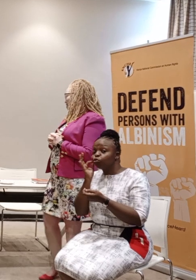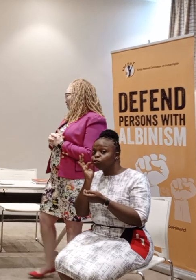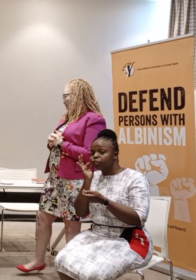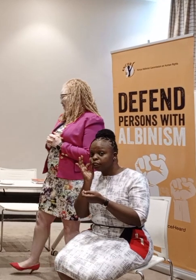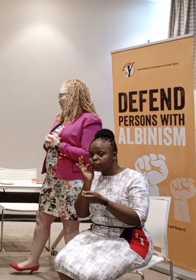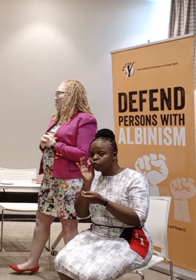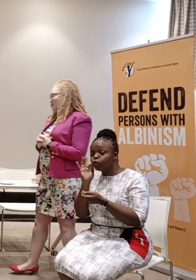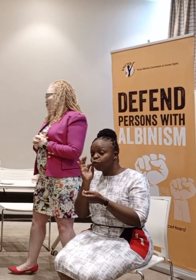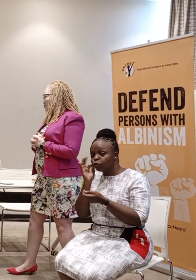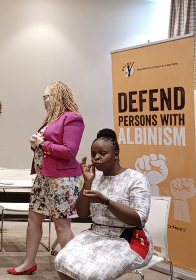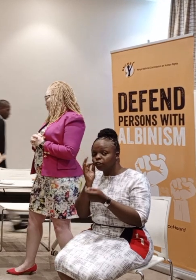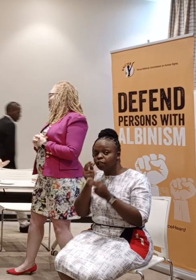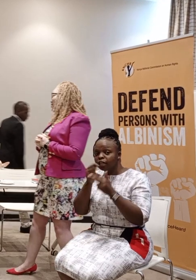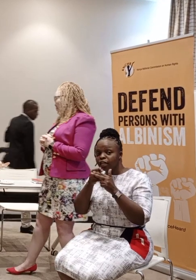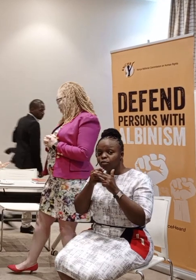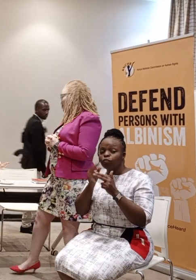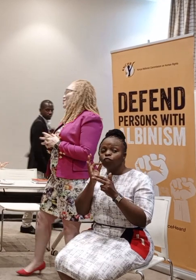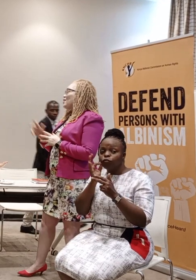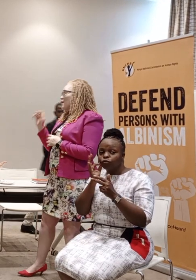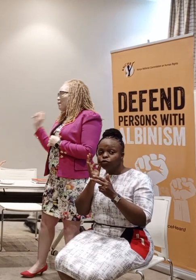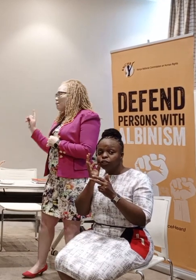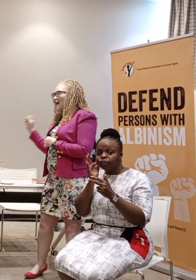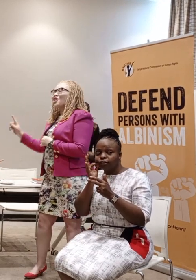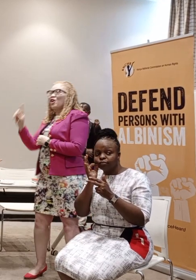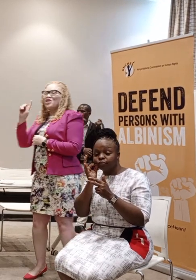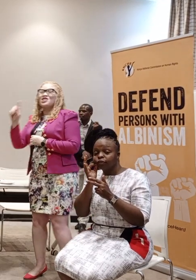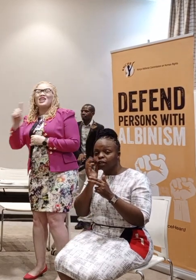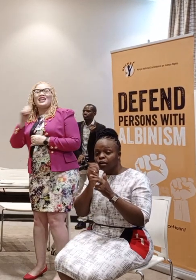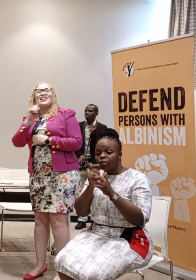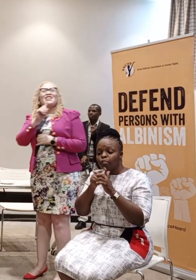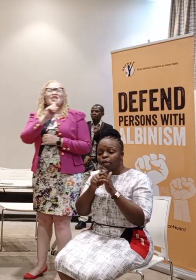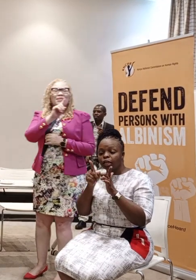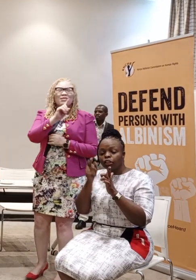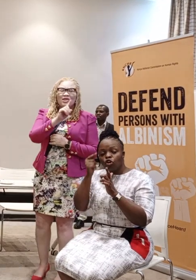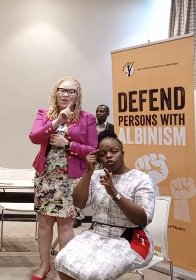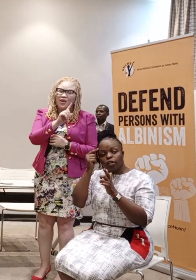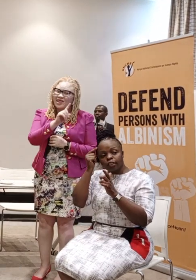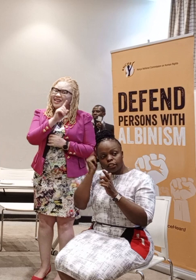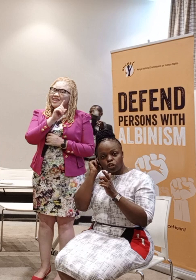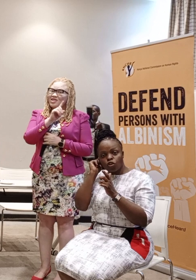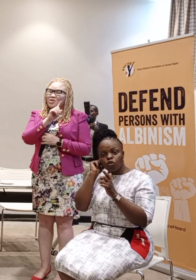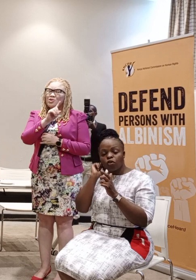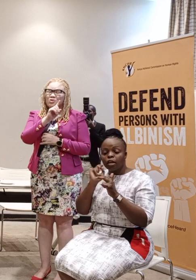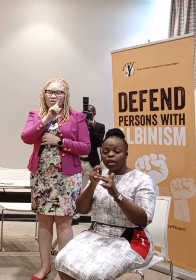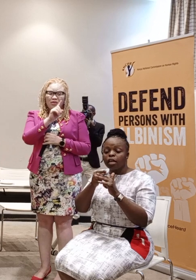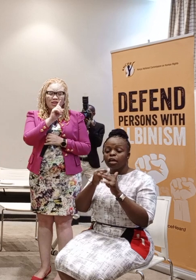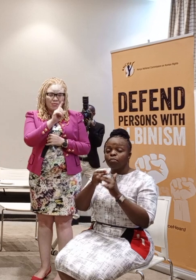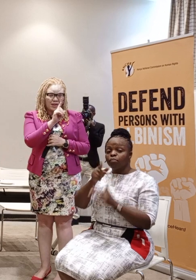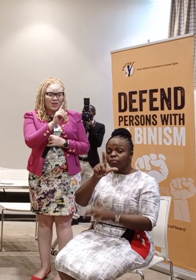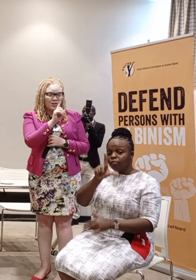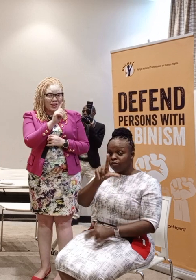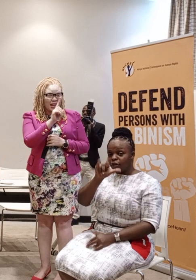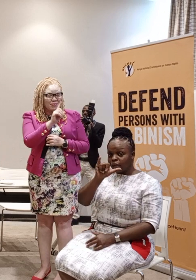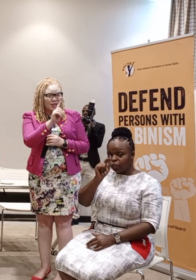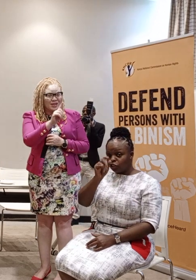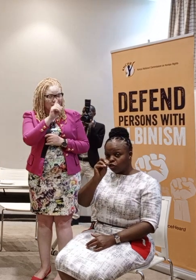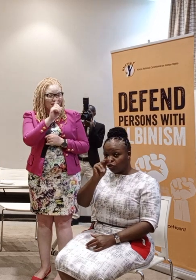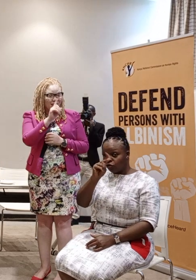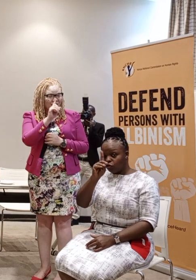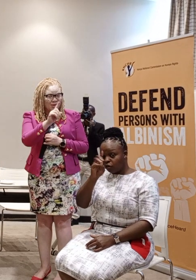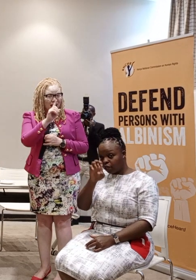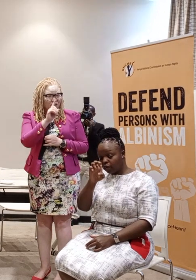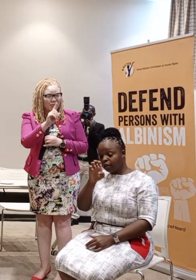that it's a is saying fruit, it's yeah. a fruit. Yes. But originally the name Litonde that is used to refer to persons with